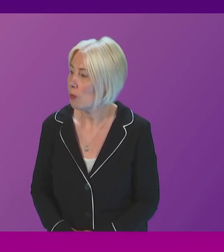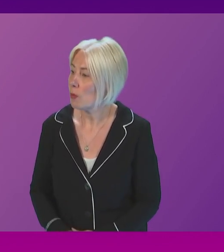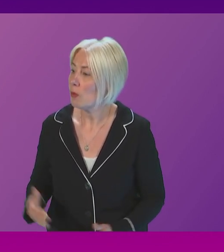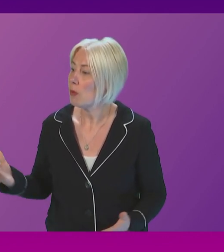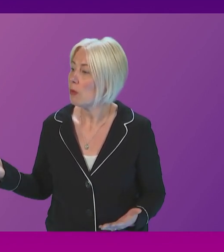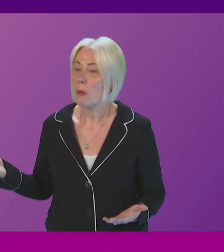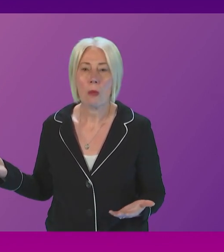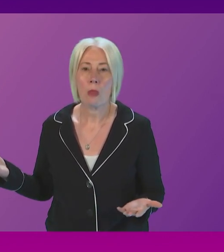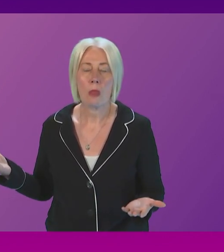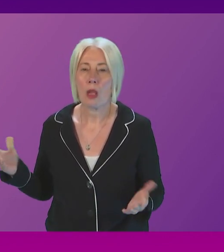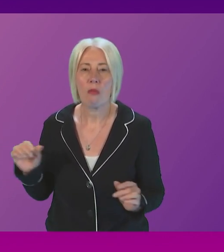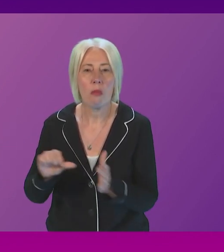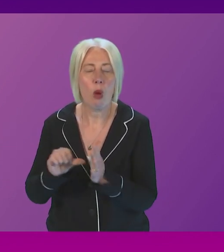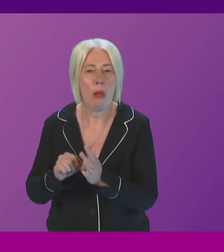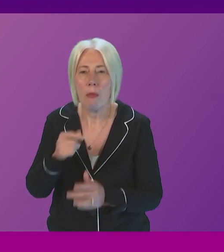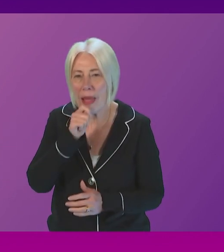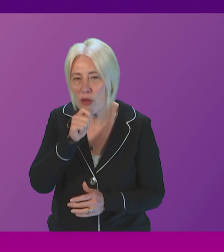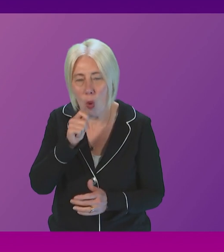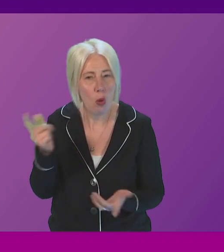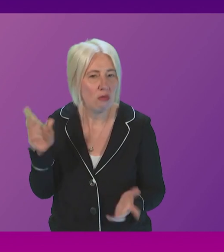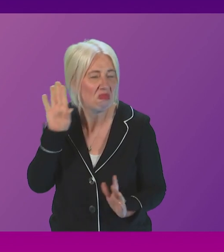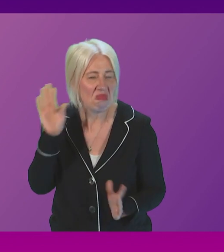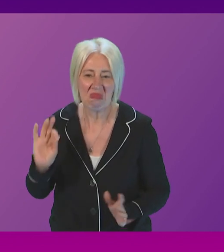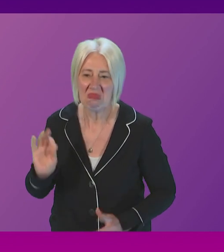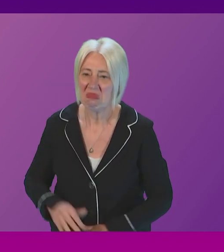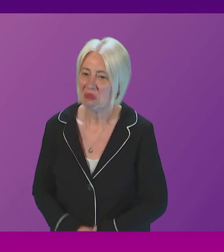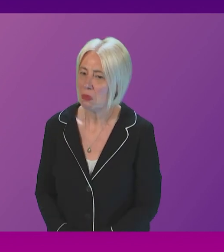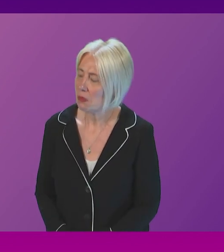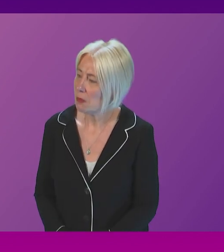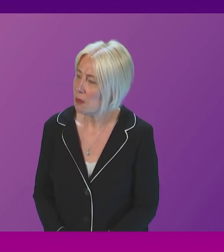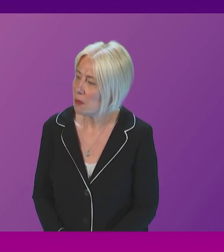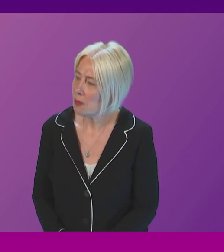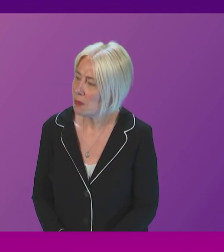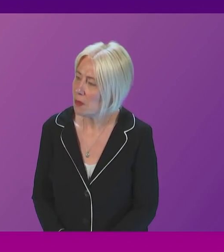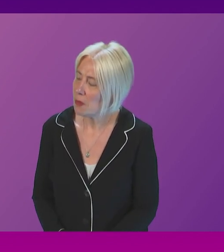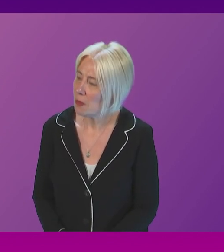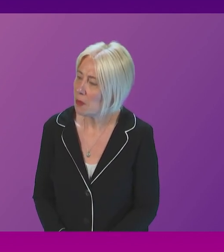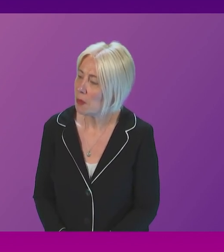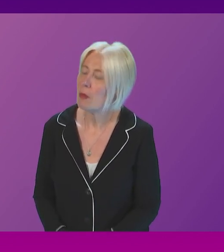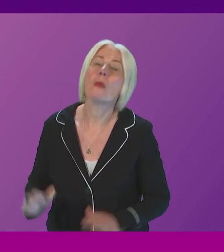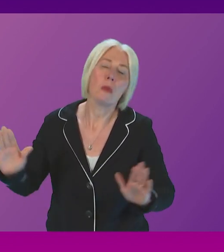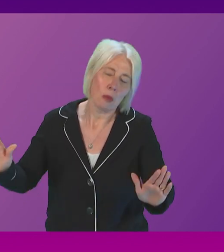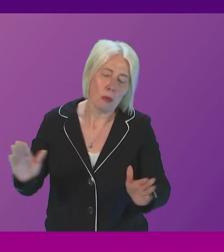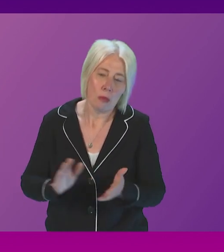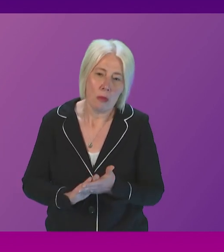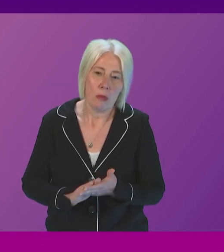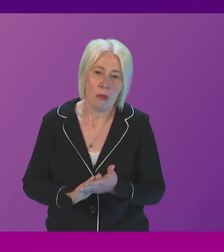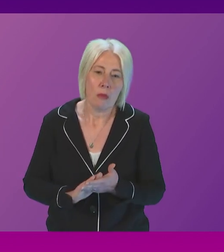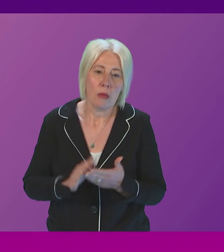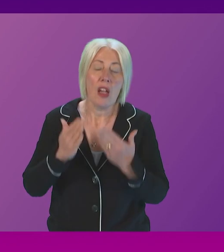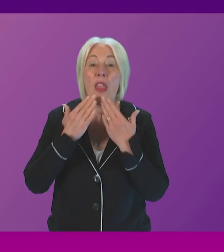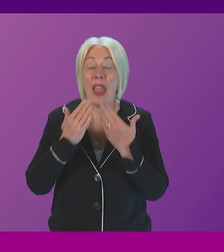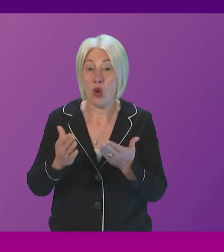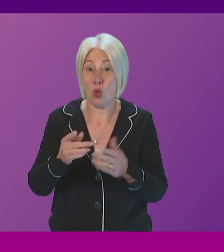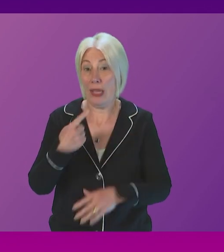Daniel, you're not on. Could we have the microphone please? Thank you. And pay tribute to the countries he has